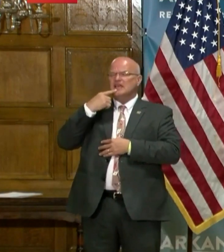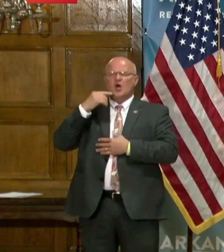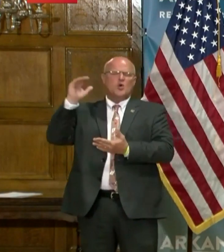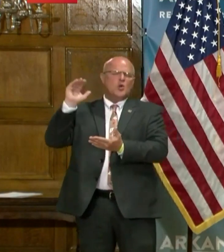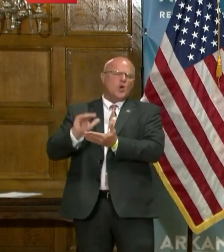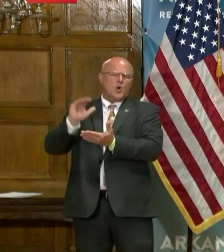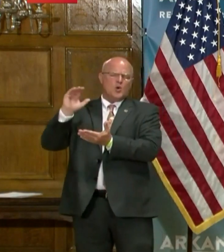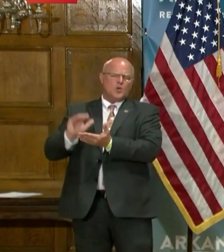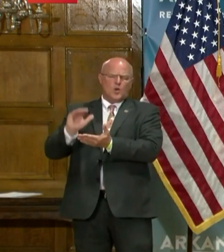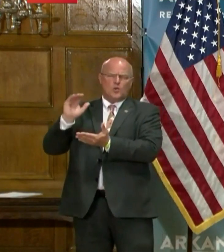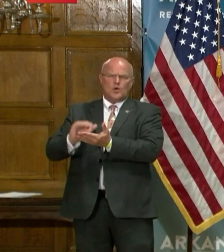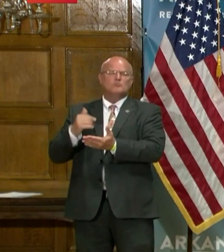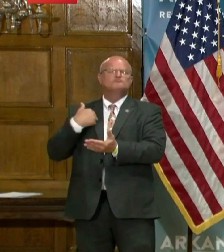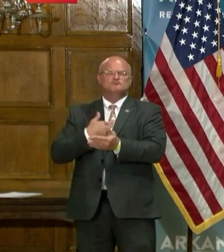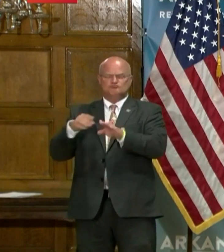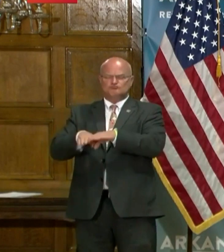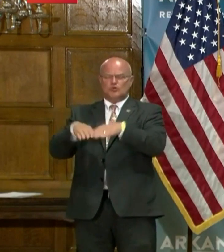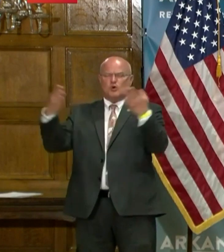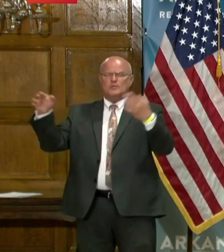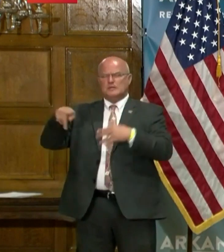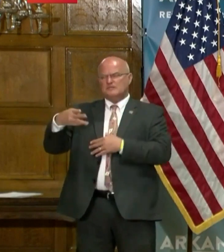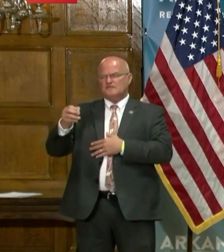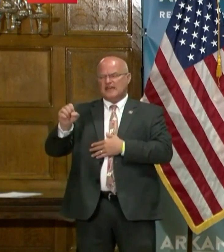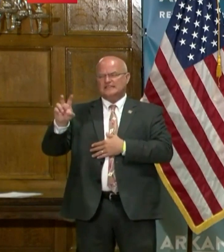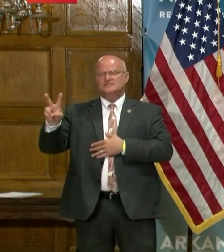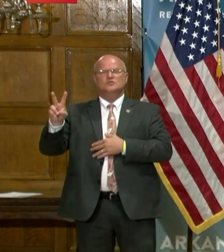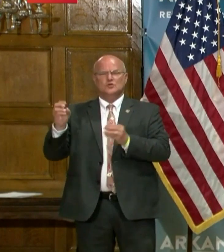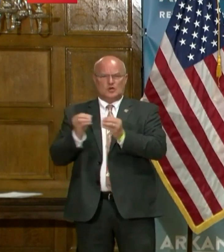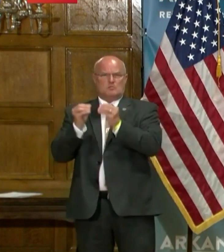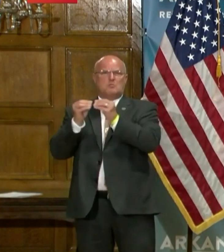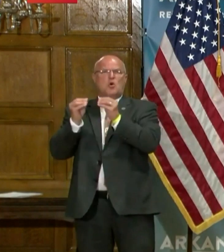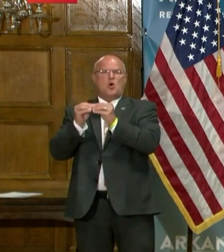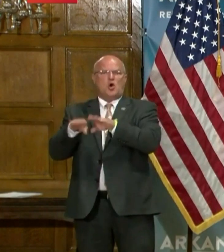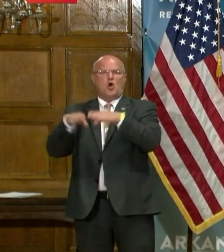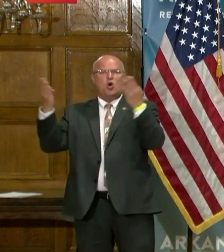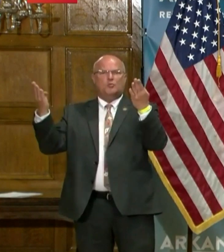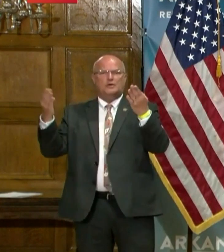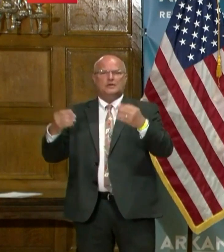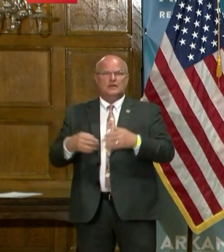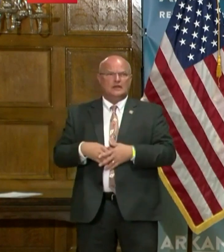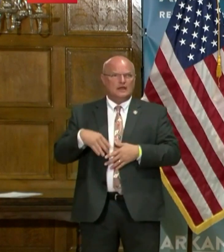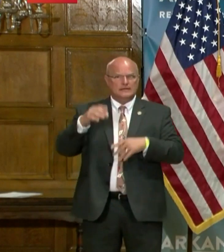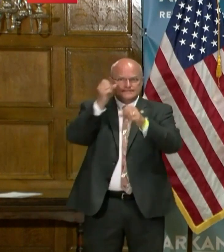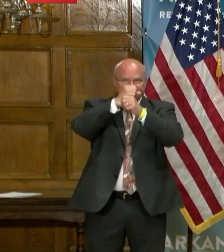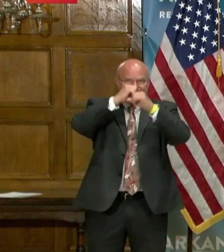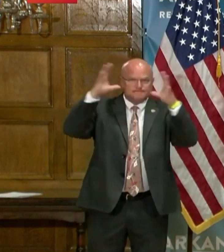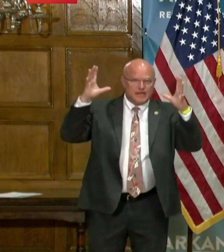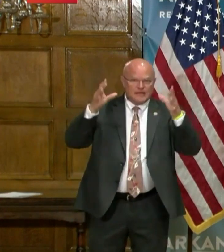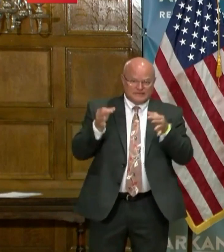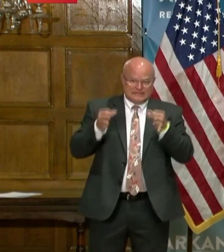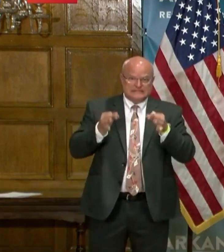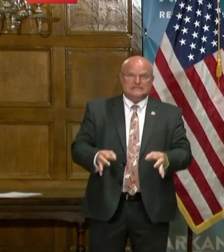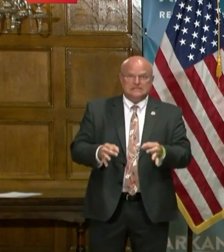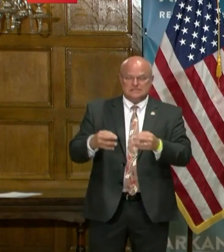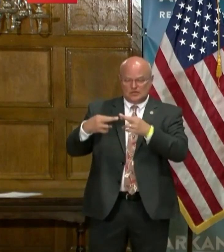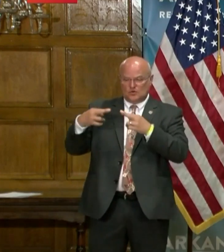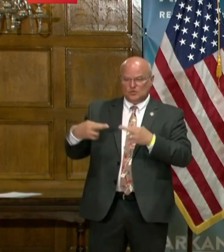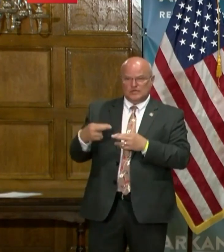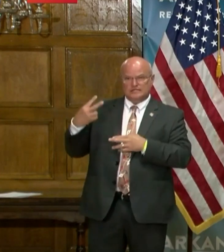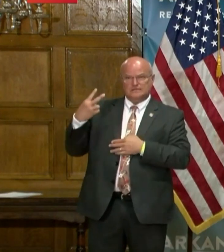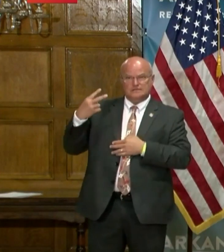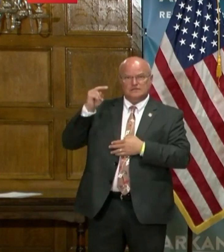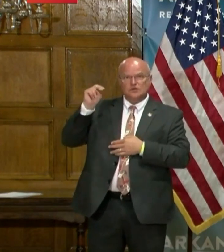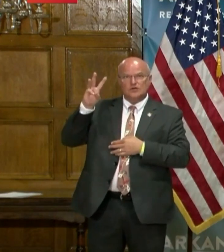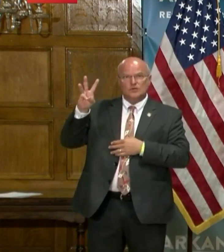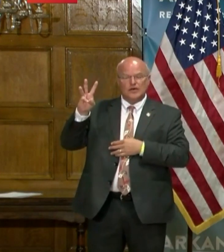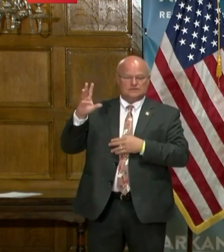we're low cases, can you let us go to phase 2 and open us up more? And you could imagine if we had made that decision, what it would look